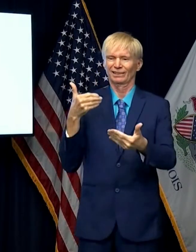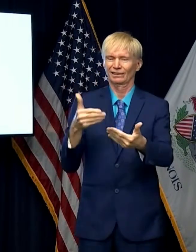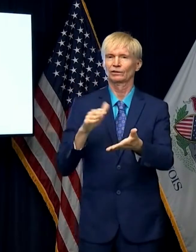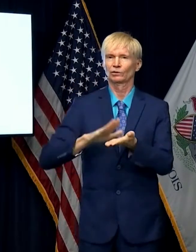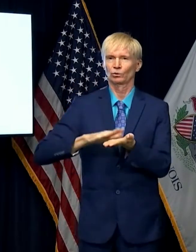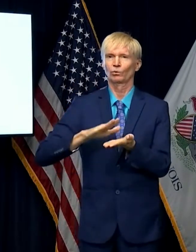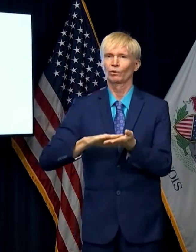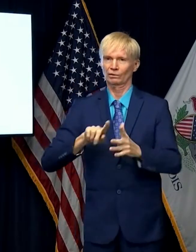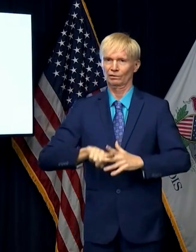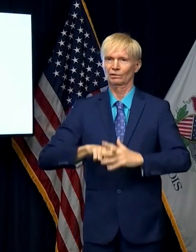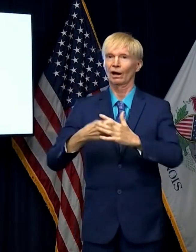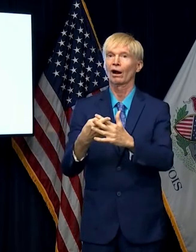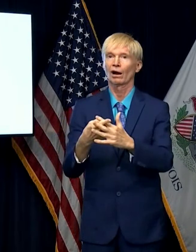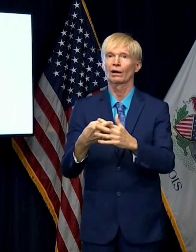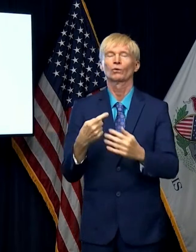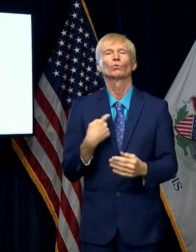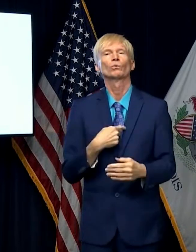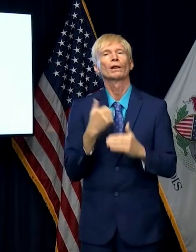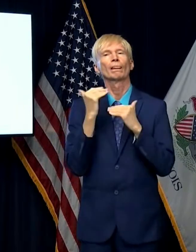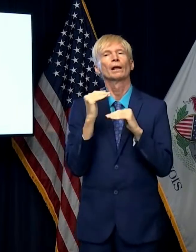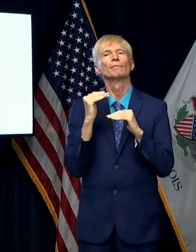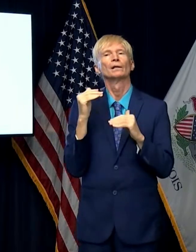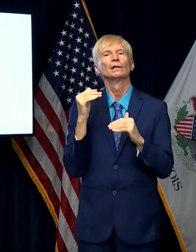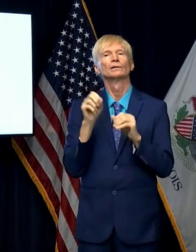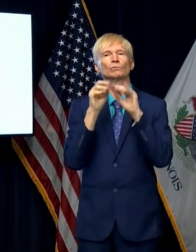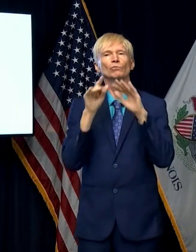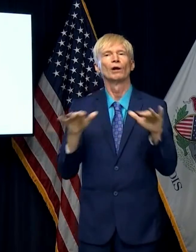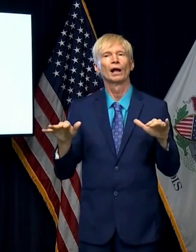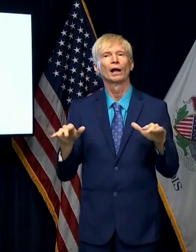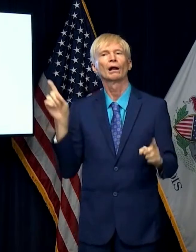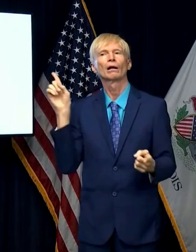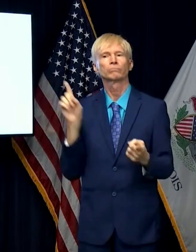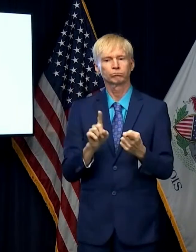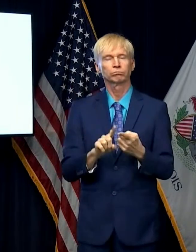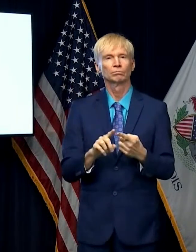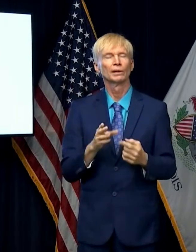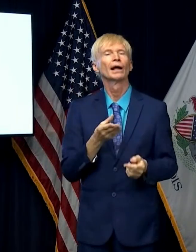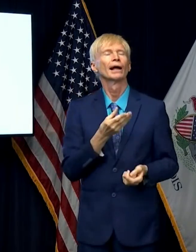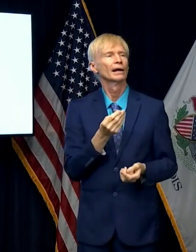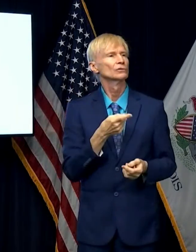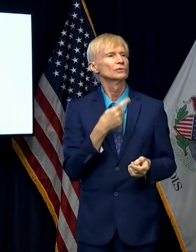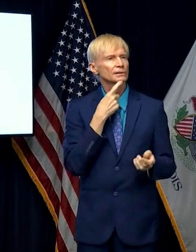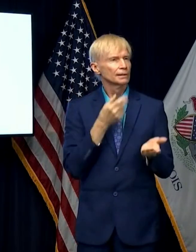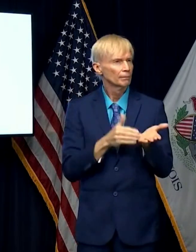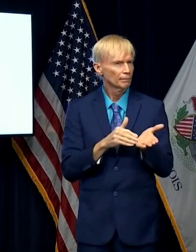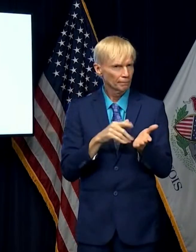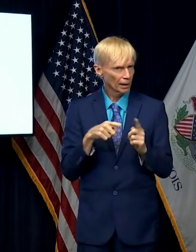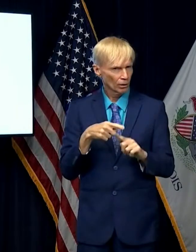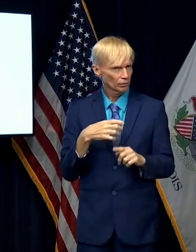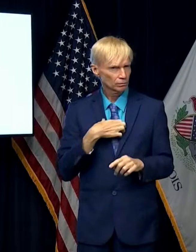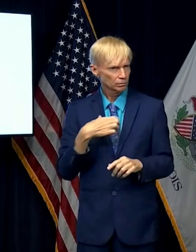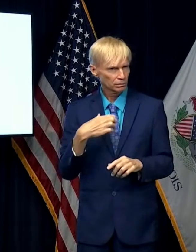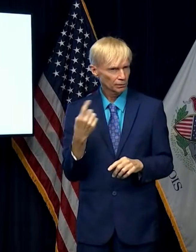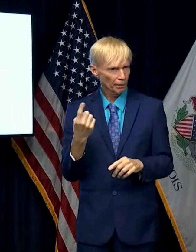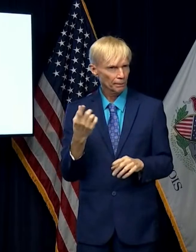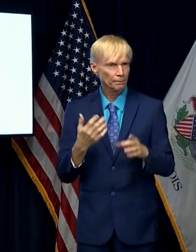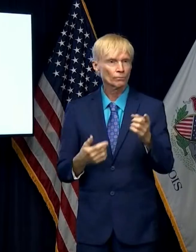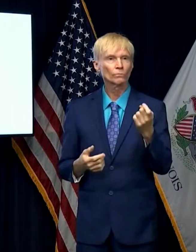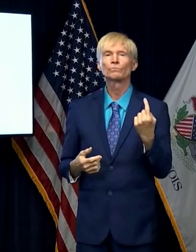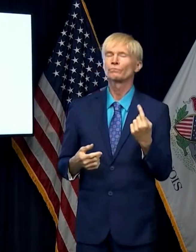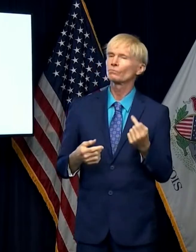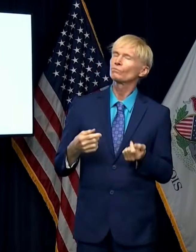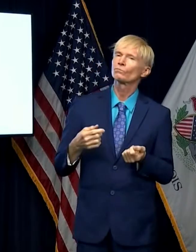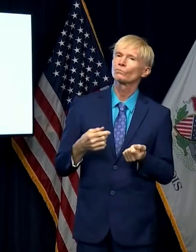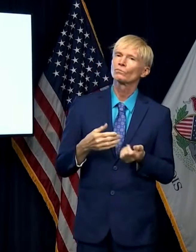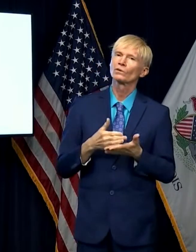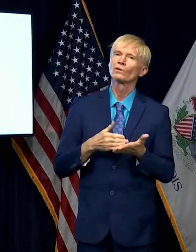that we're limiting the spread, mitigating the spread. Sorry, you were asking about people suing? There's already talk that